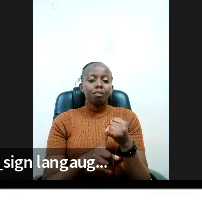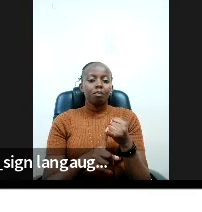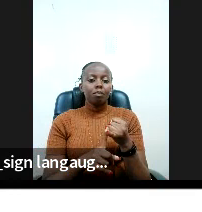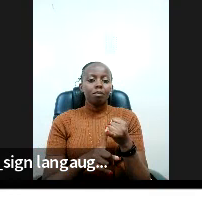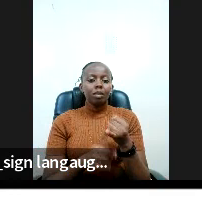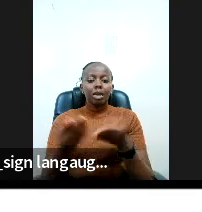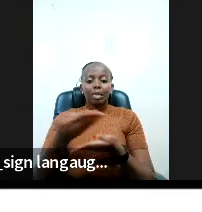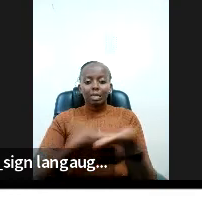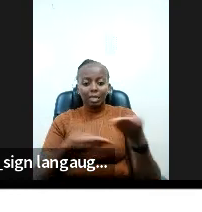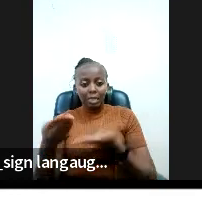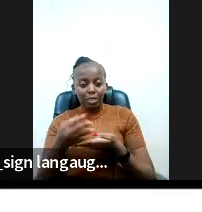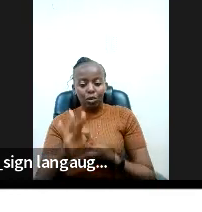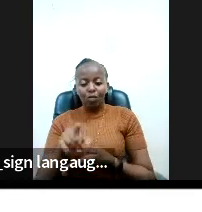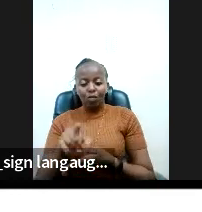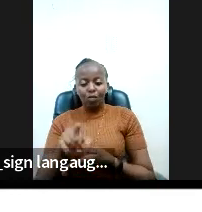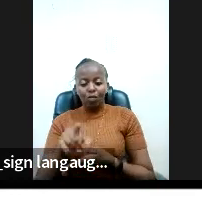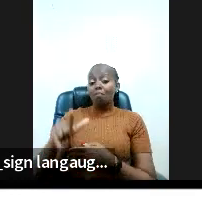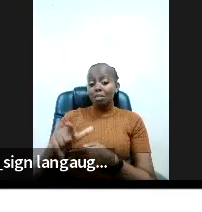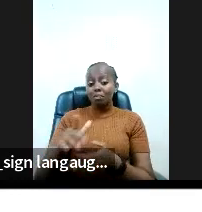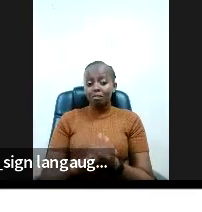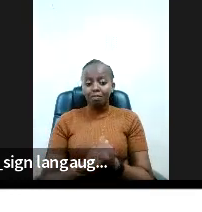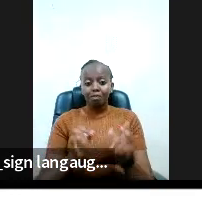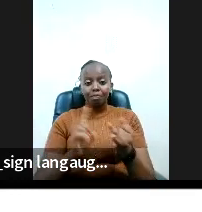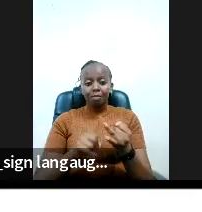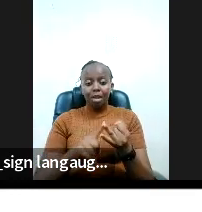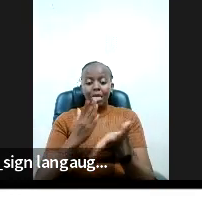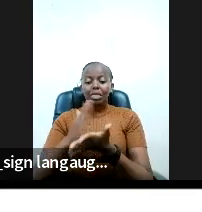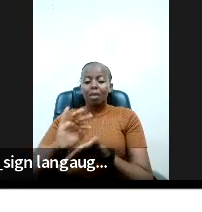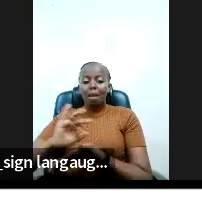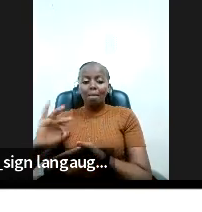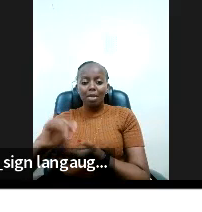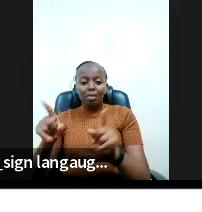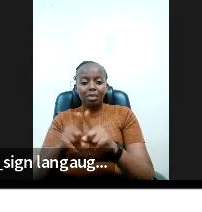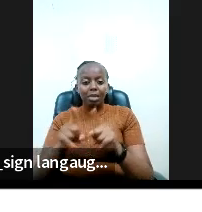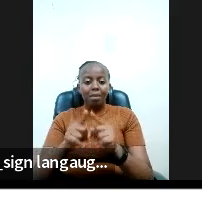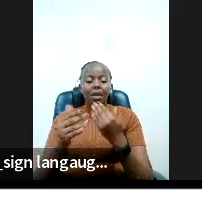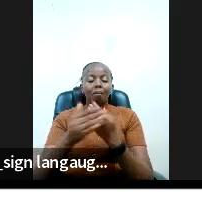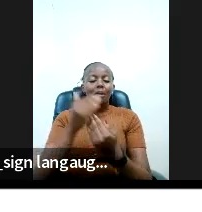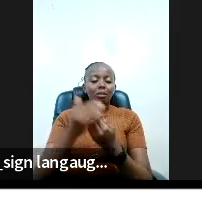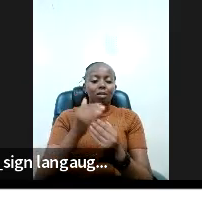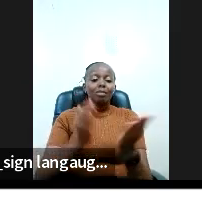sales of prosthetic limbs, spare parts, and maintenance services.